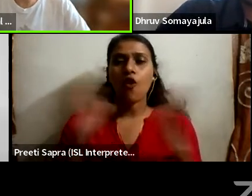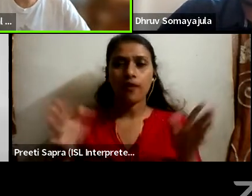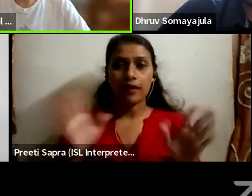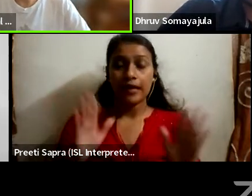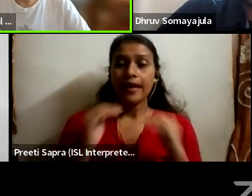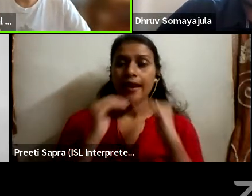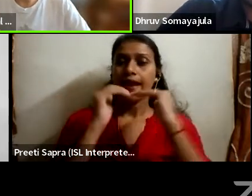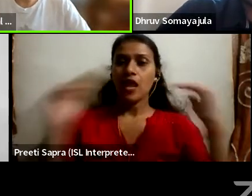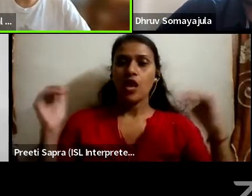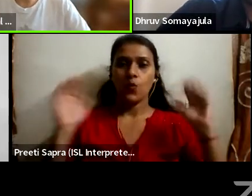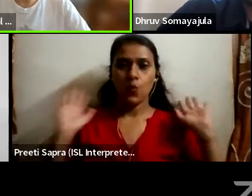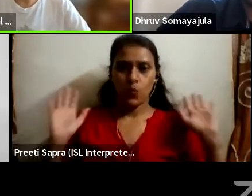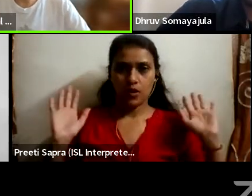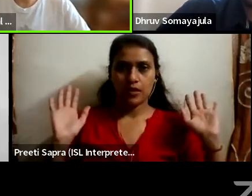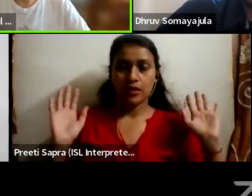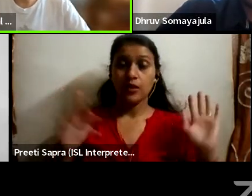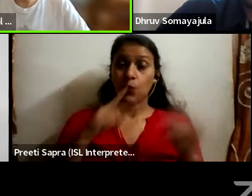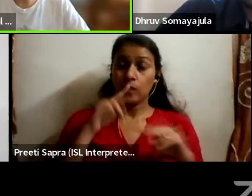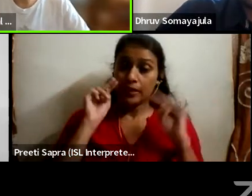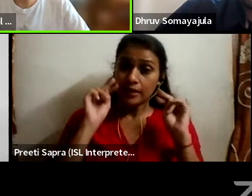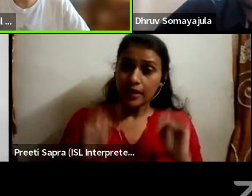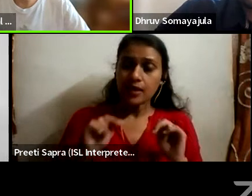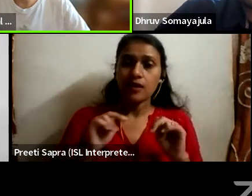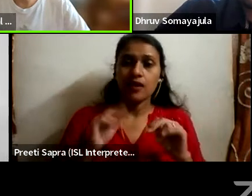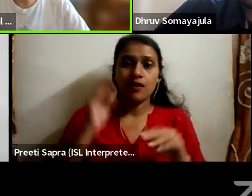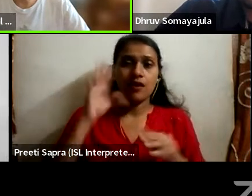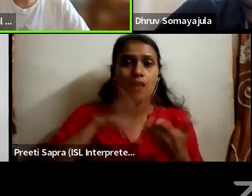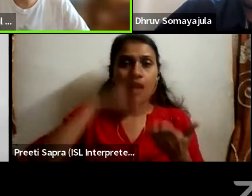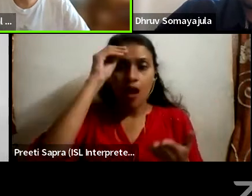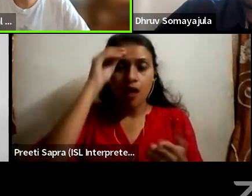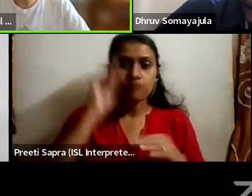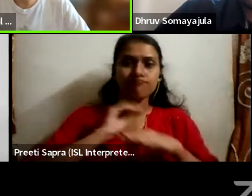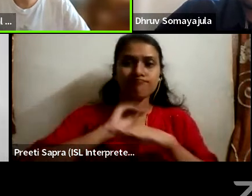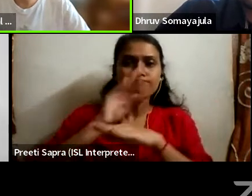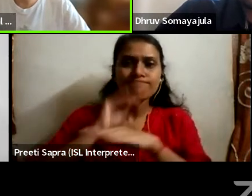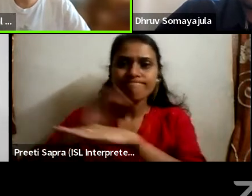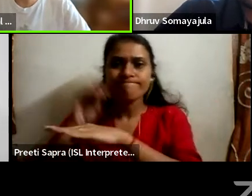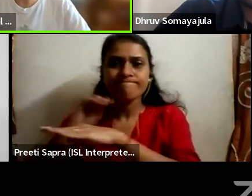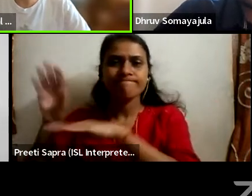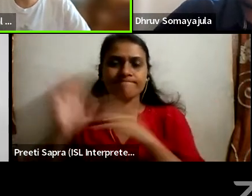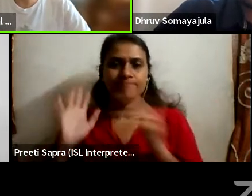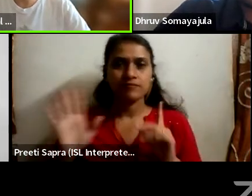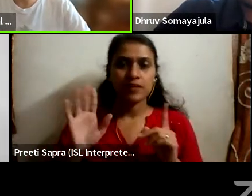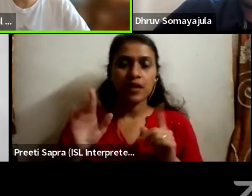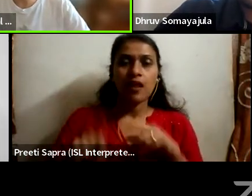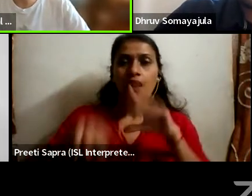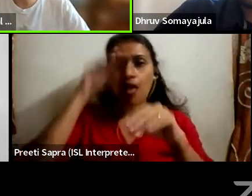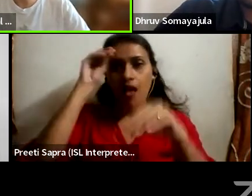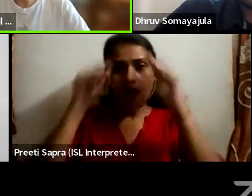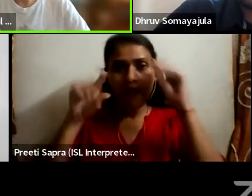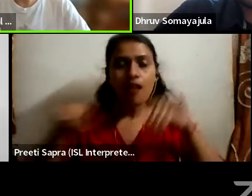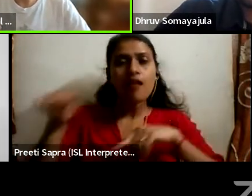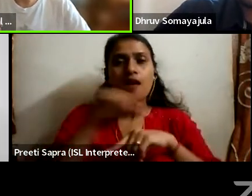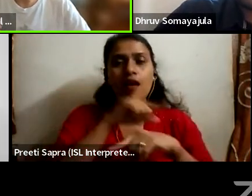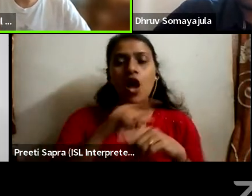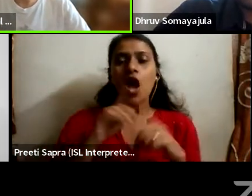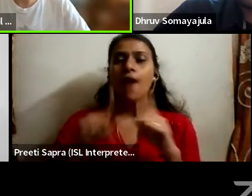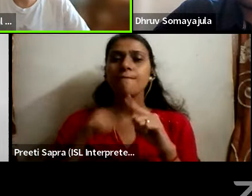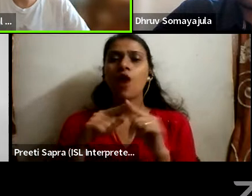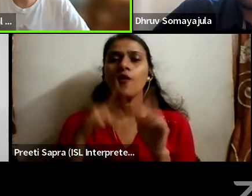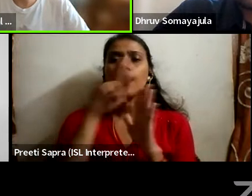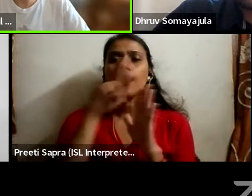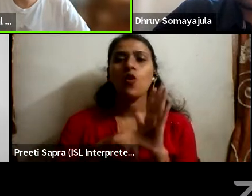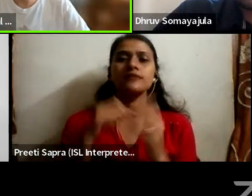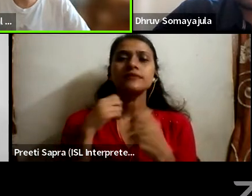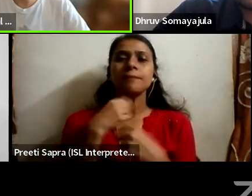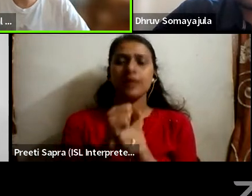equally so, we need to educate technical stakeholders on the policymaking process as well, because I think